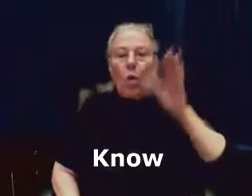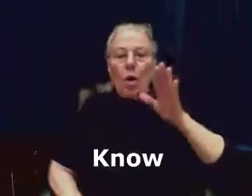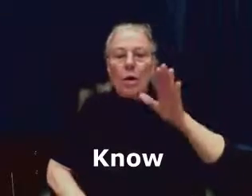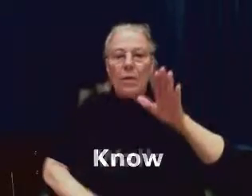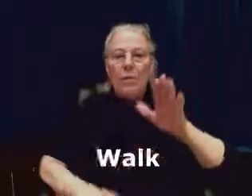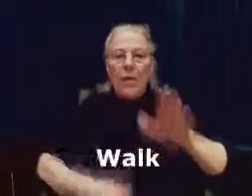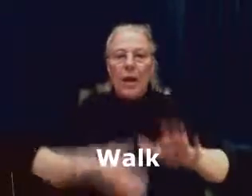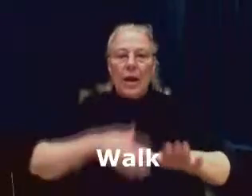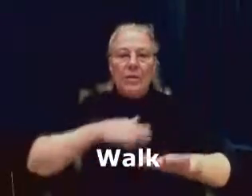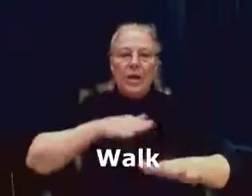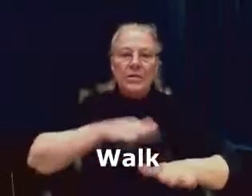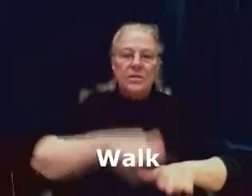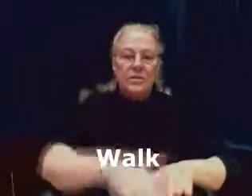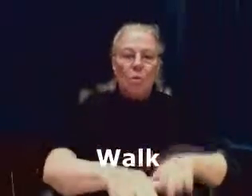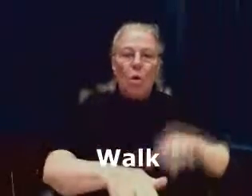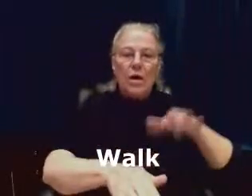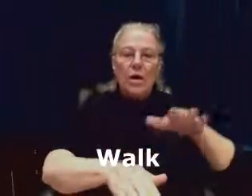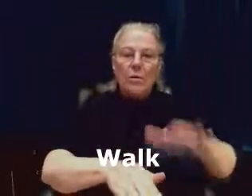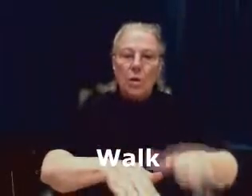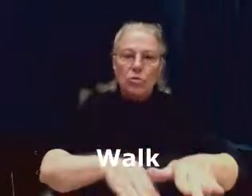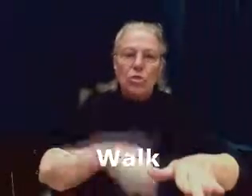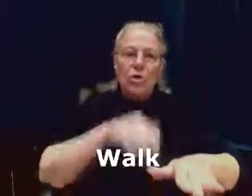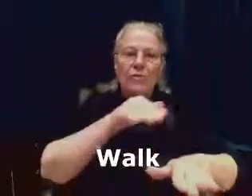Walk, and that's the walking motion